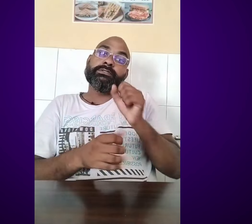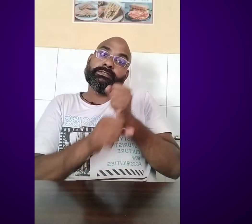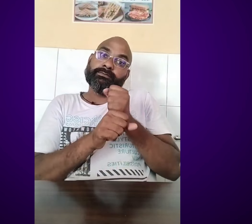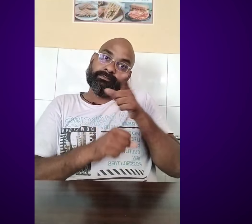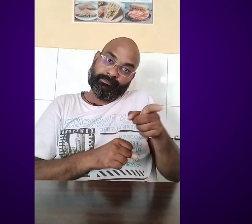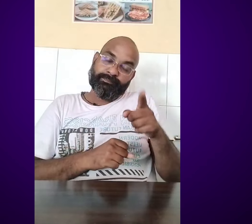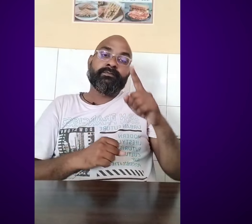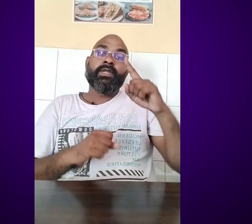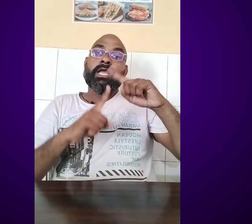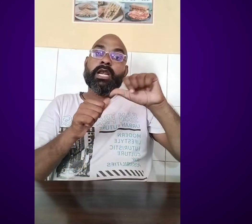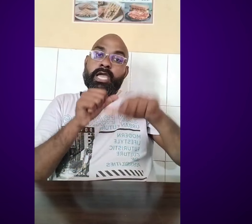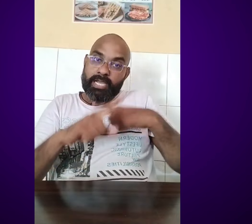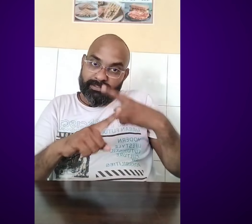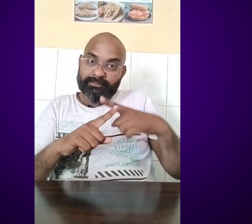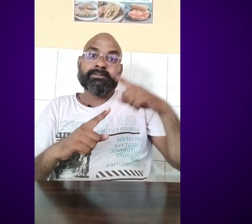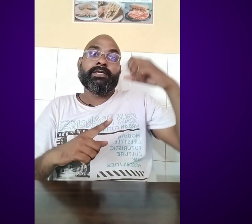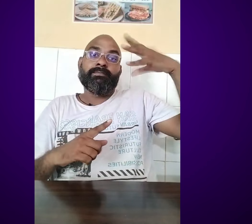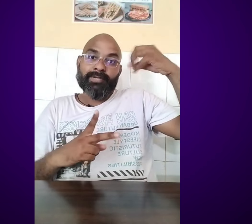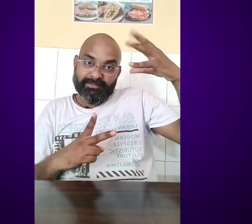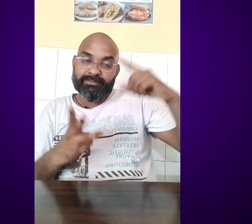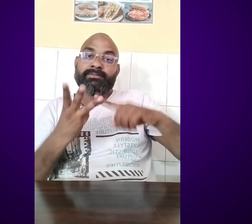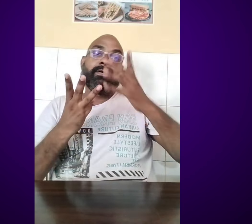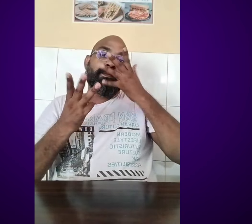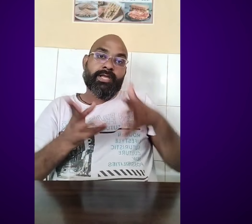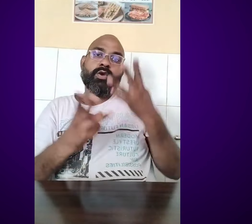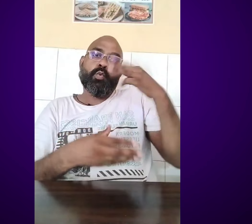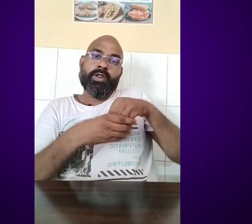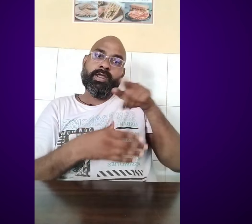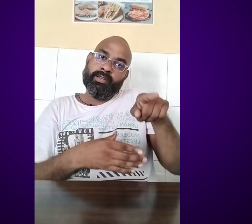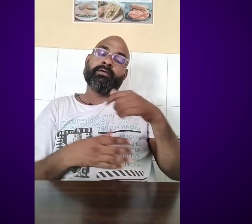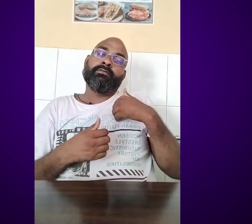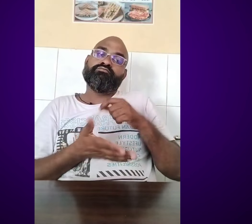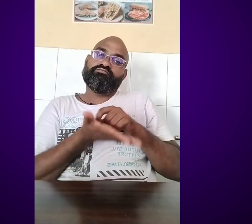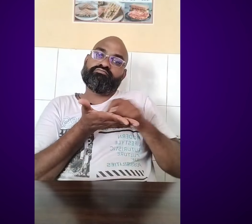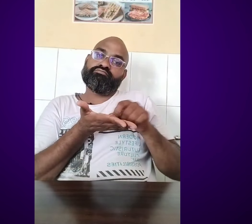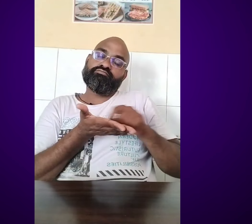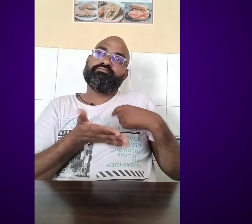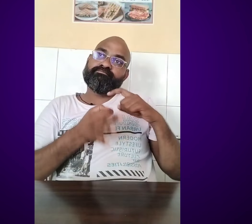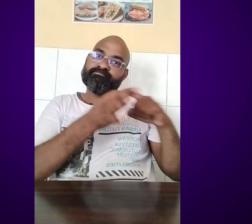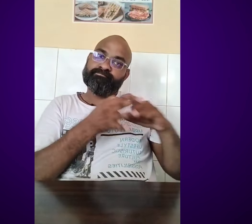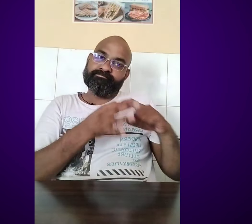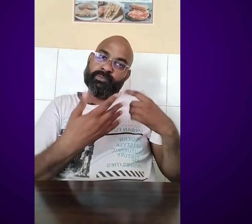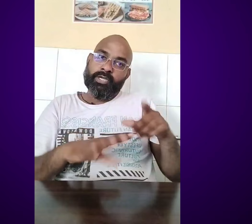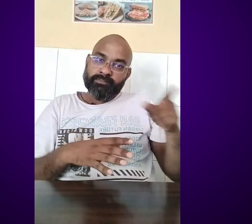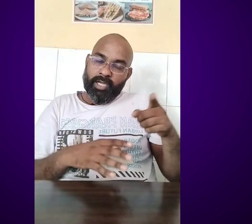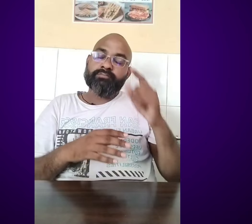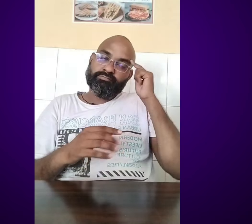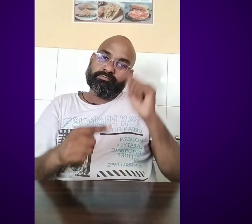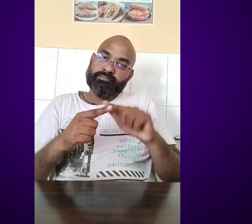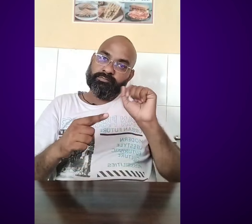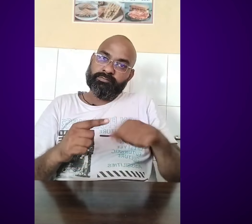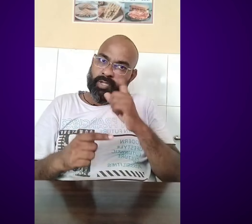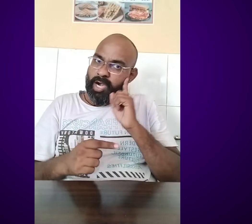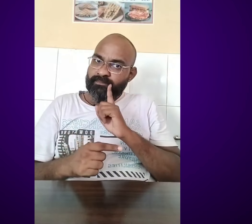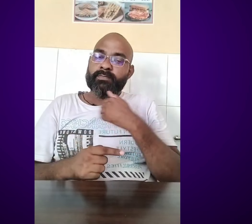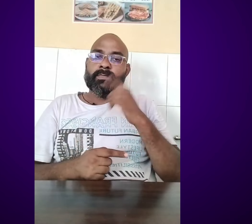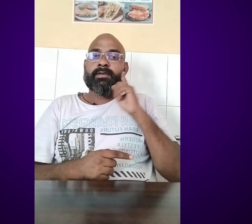Show scheme, which caps water bills for eligible individuals on low incomes or certain benefits, including those with specific